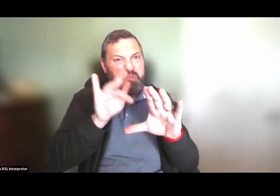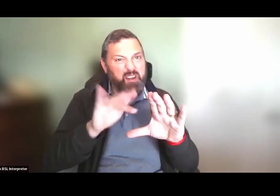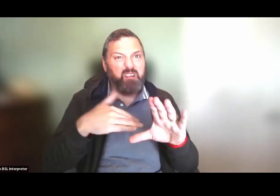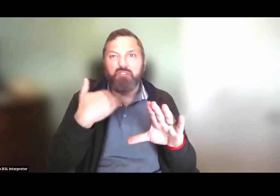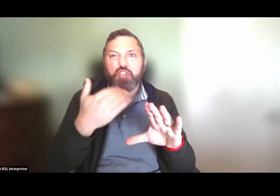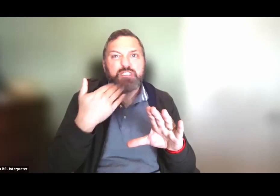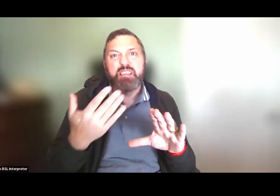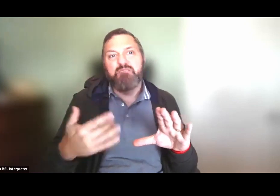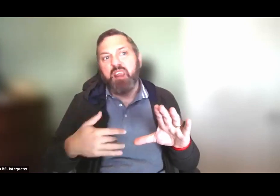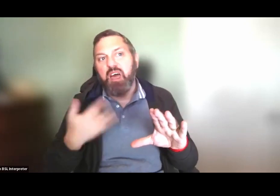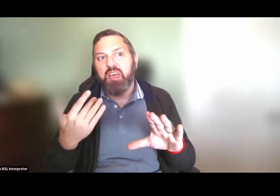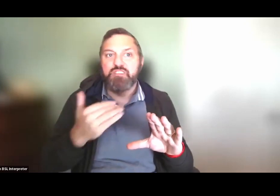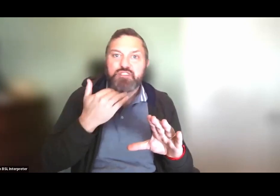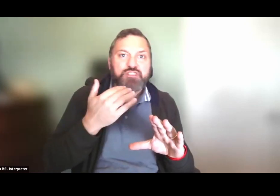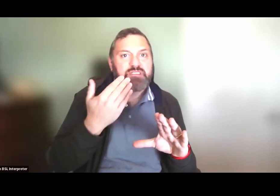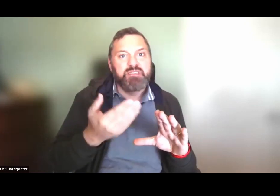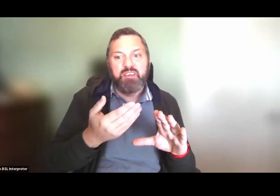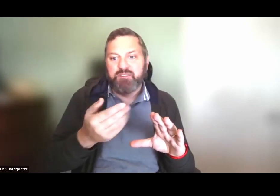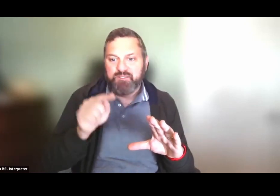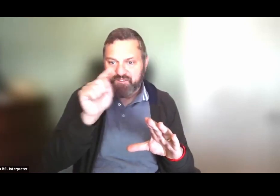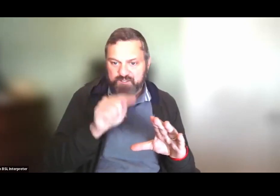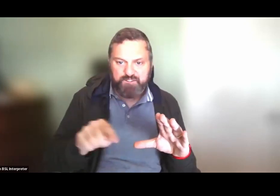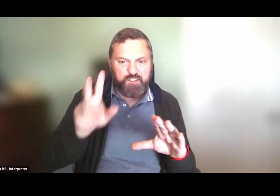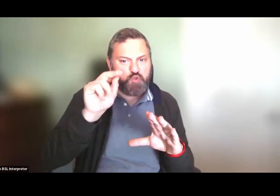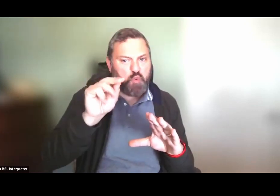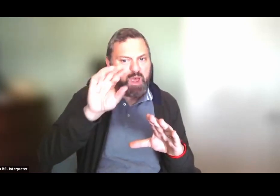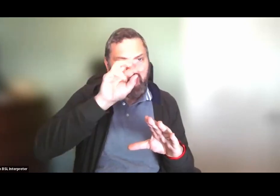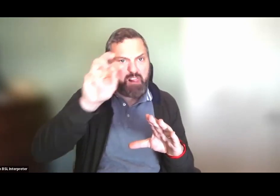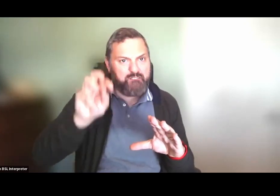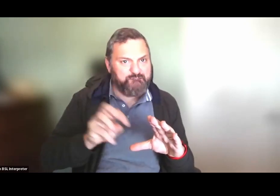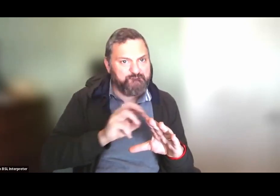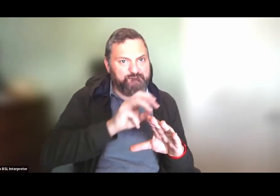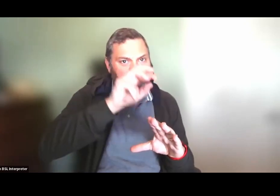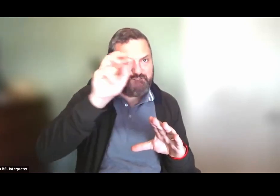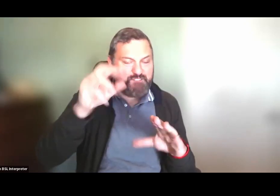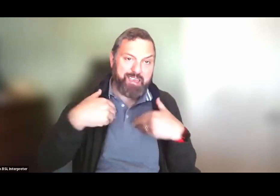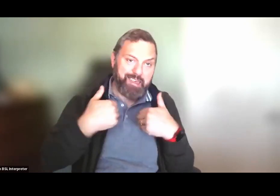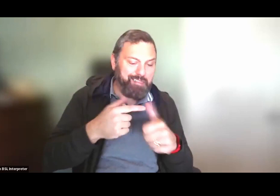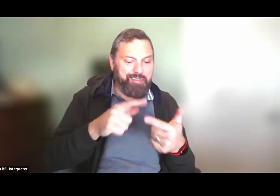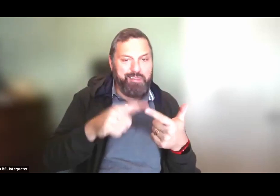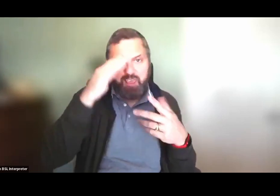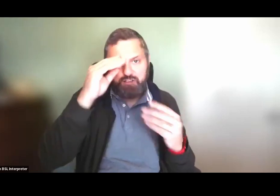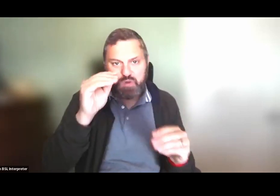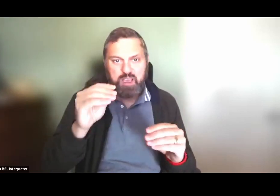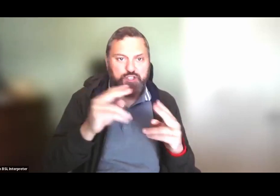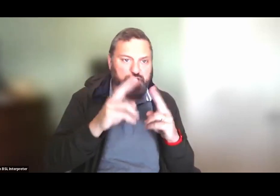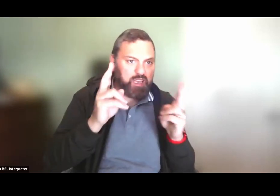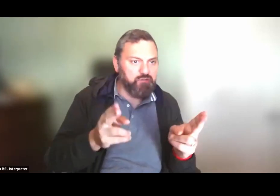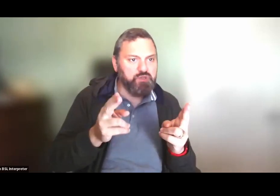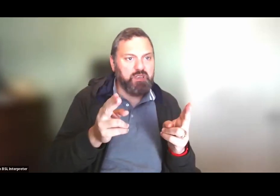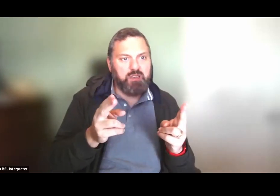these essentials of life, and these 12 dimensions of the social foundation: health, education, housing,